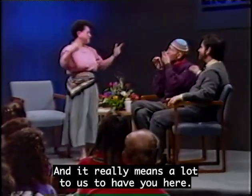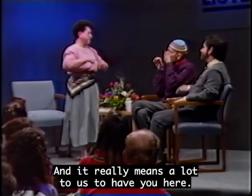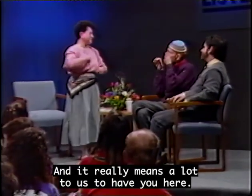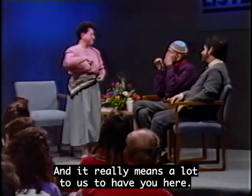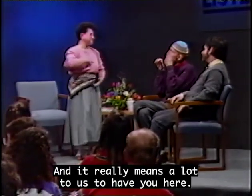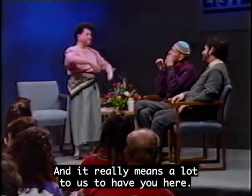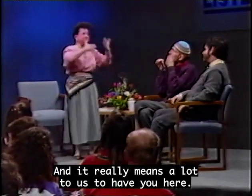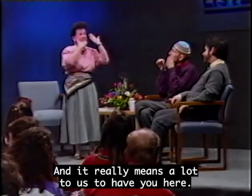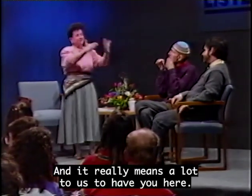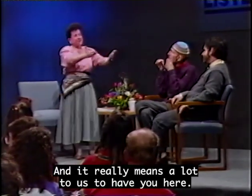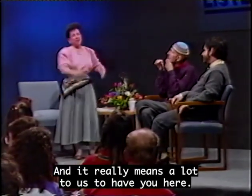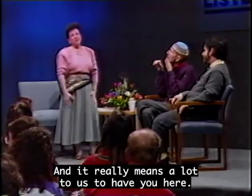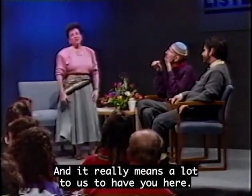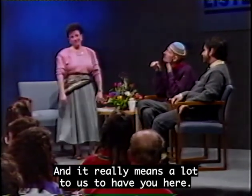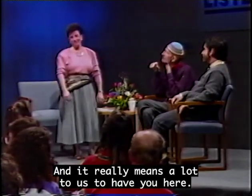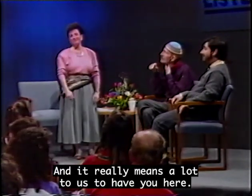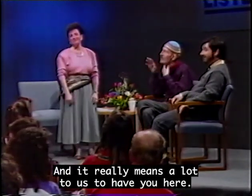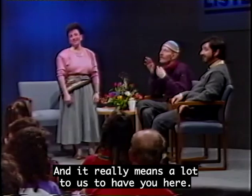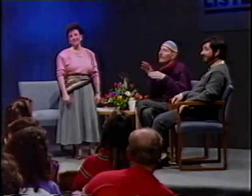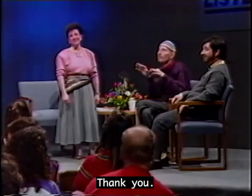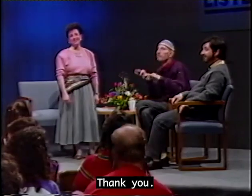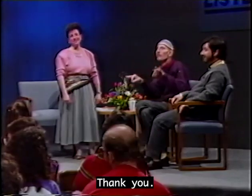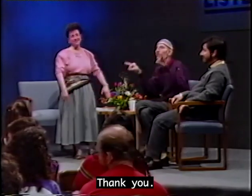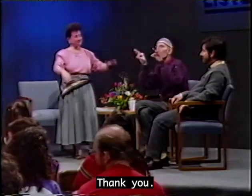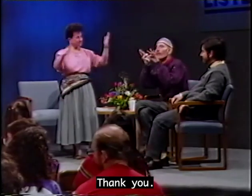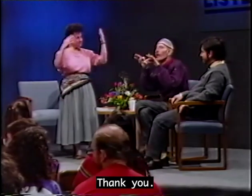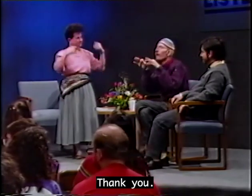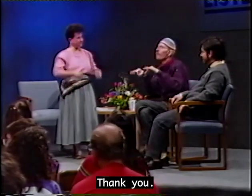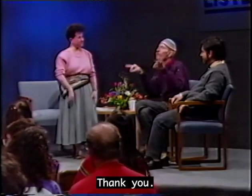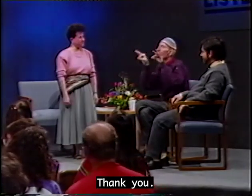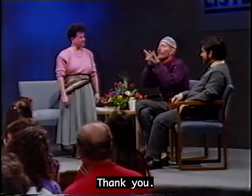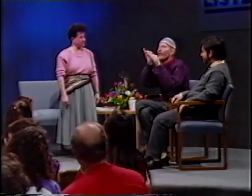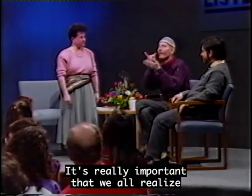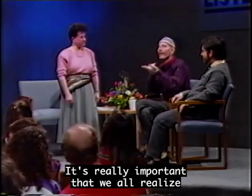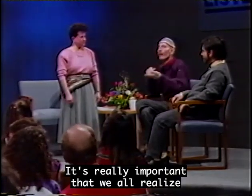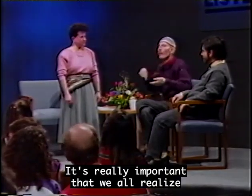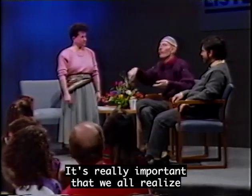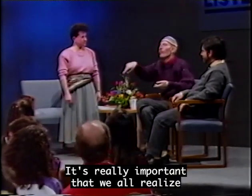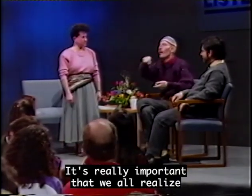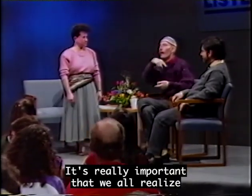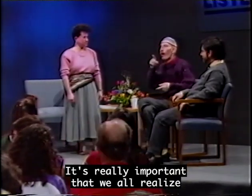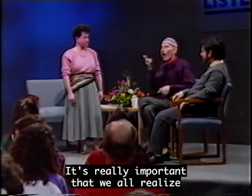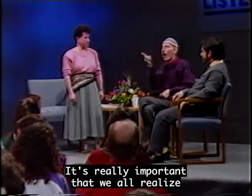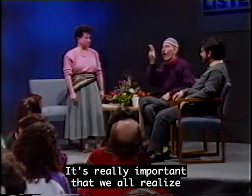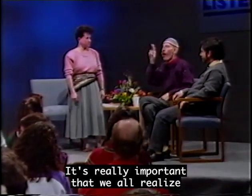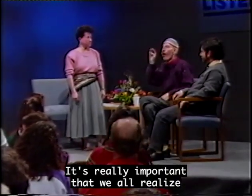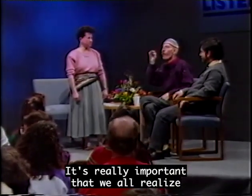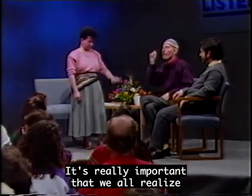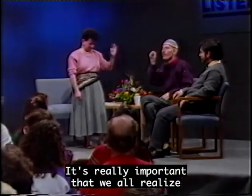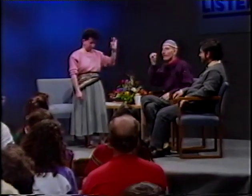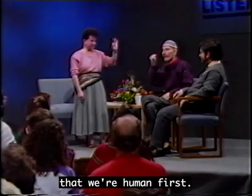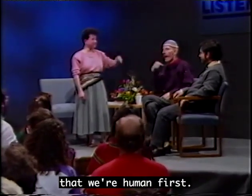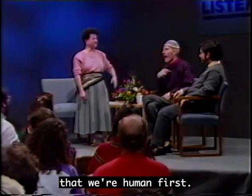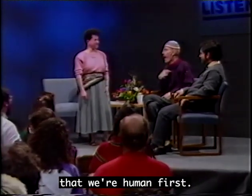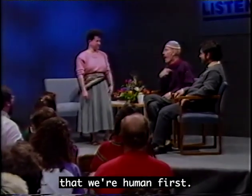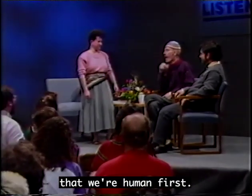And it really means a lot to us to have you here. Thank you. It's really important that we all realize that we're human